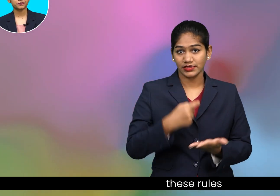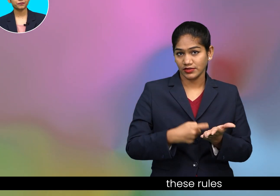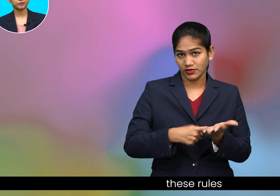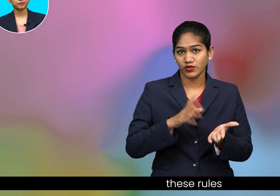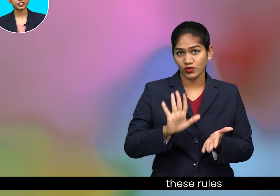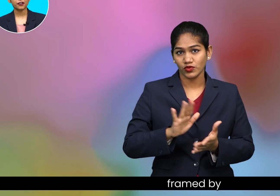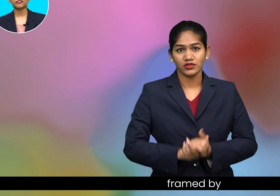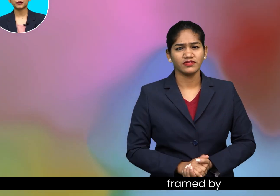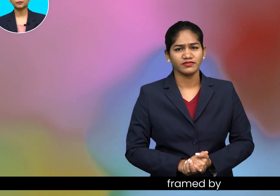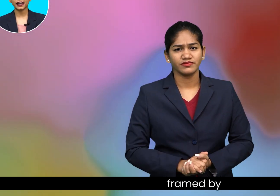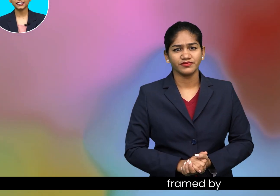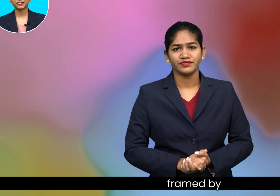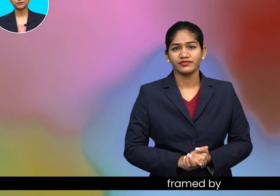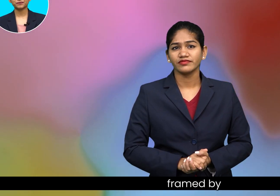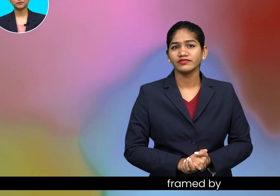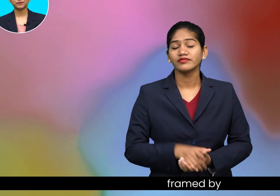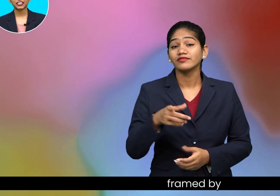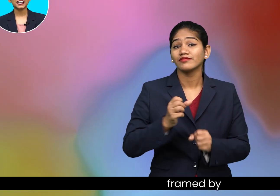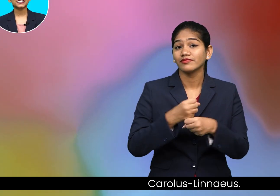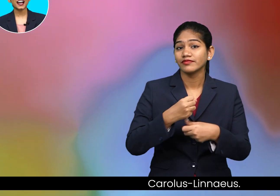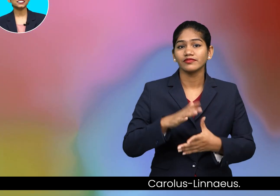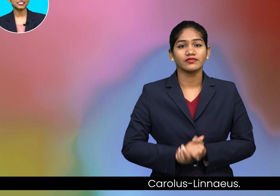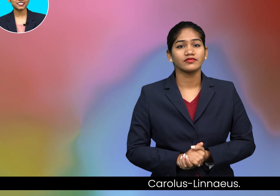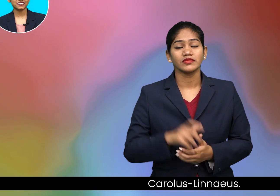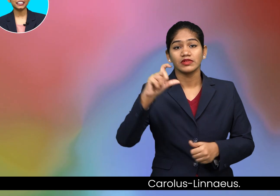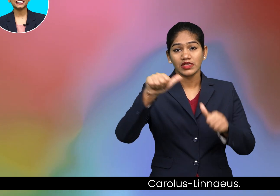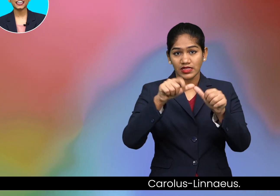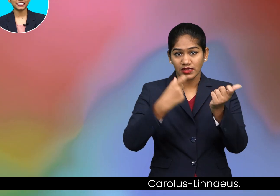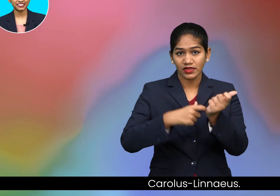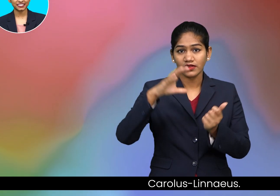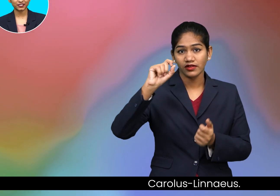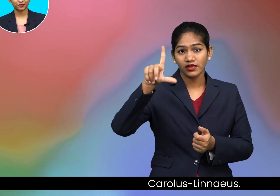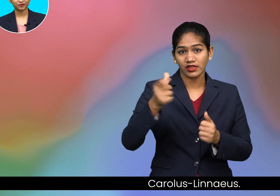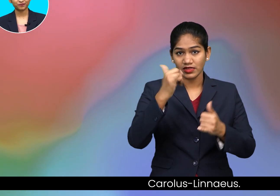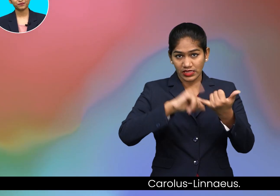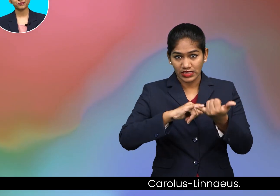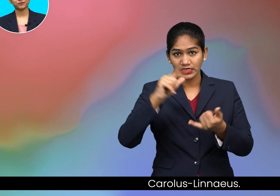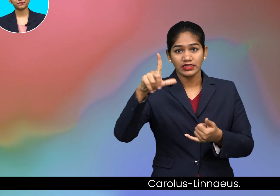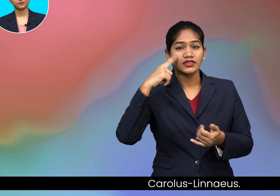Framed by Carlos Linnaeus.